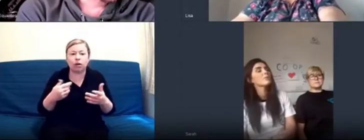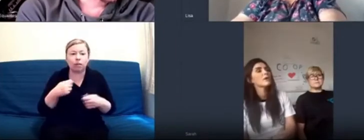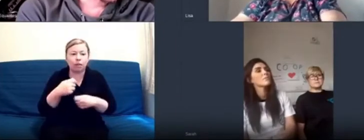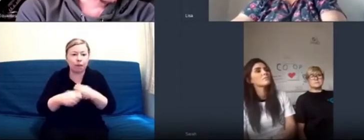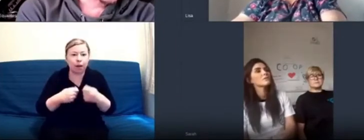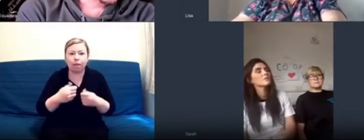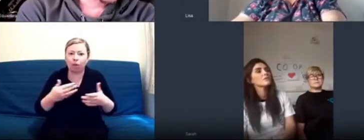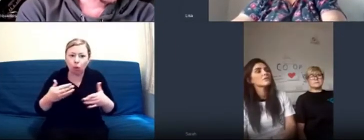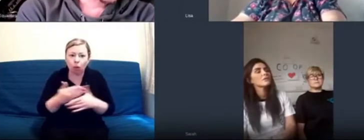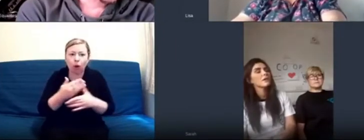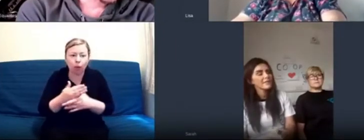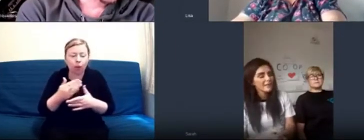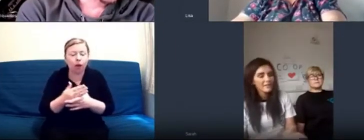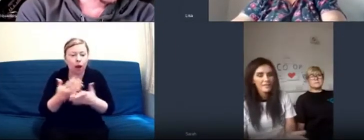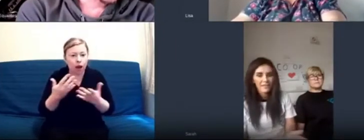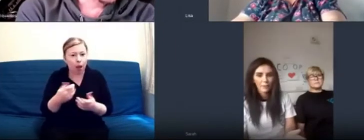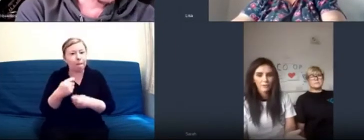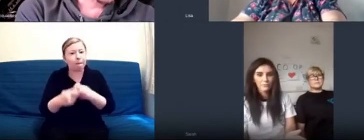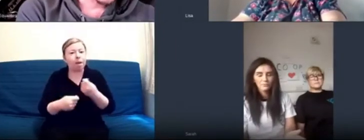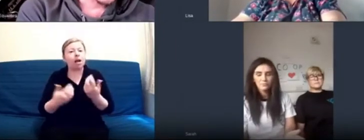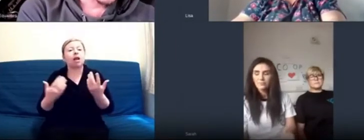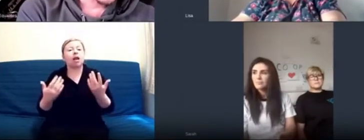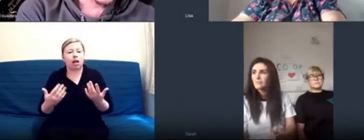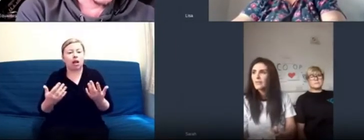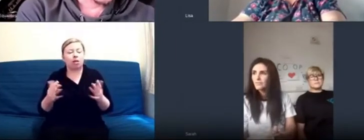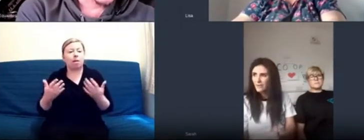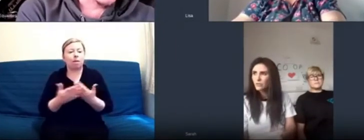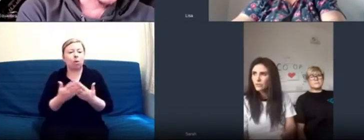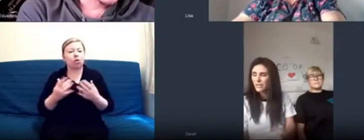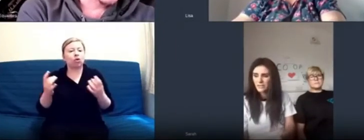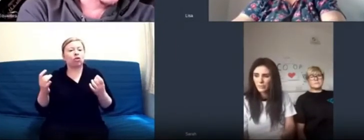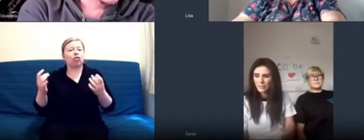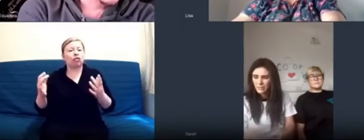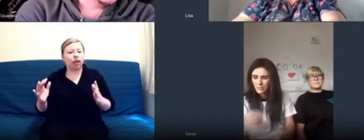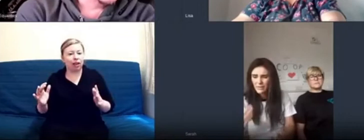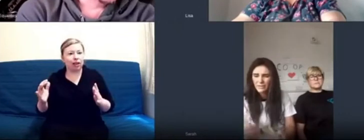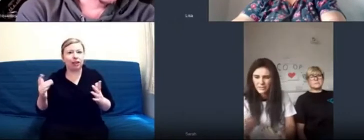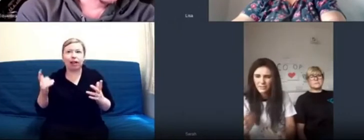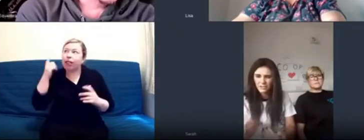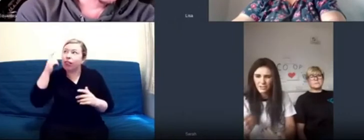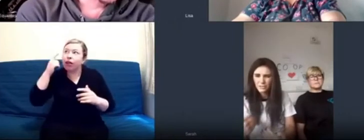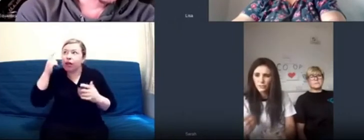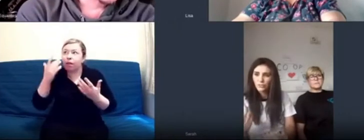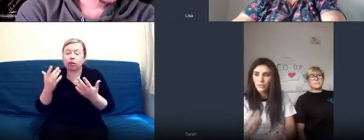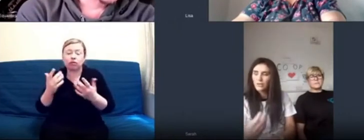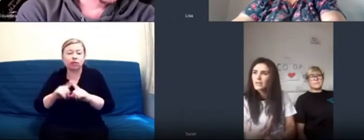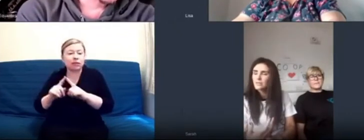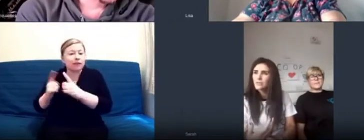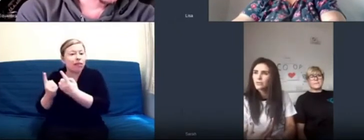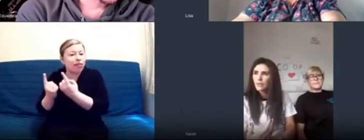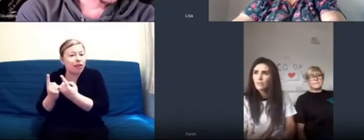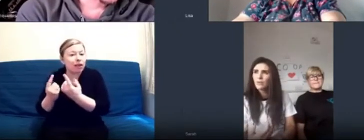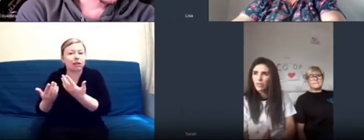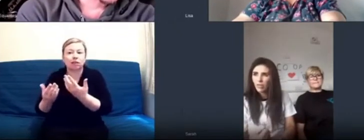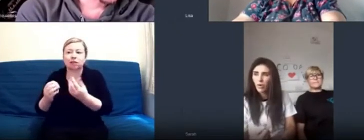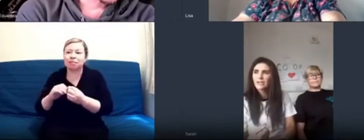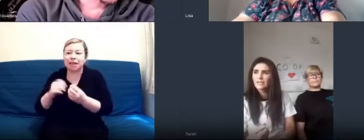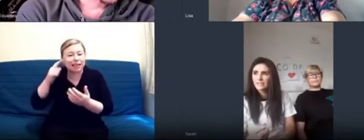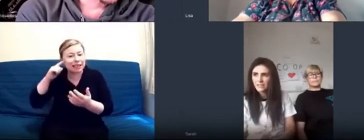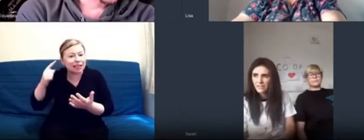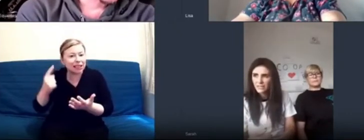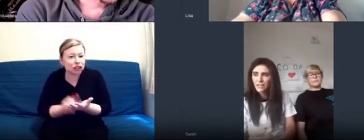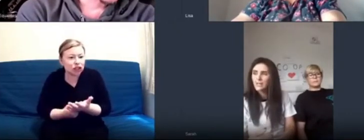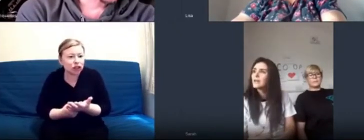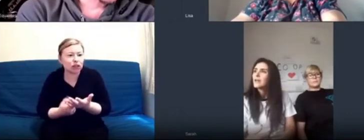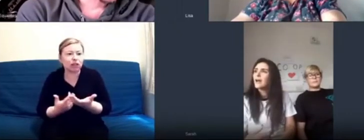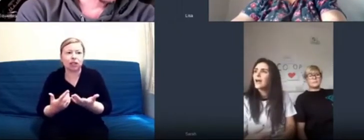lazy, but I've taken the time out. Mm-hmm. I'm getting more headspace to make decisions more, you know, with thought